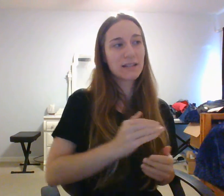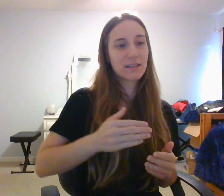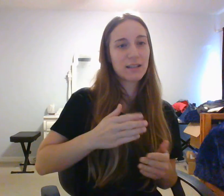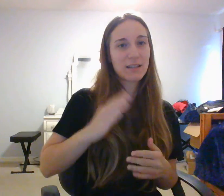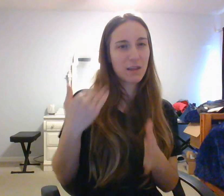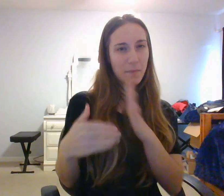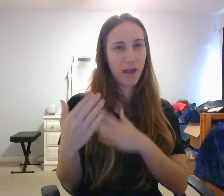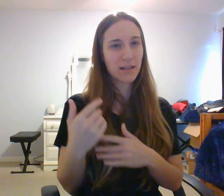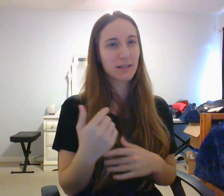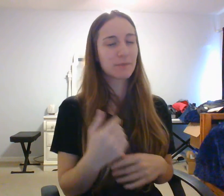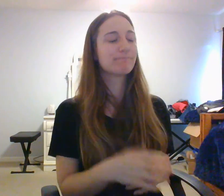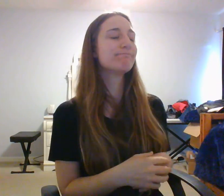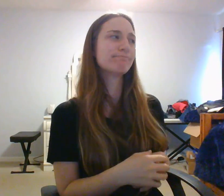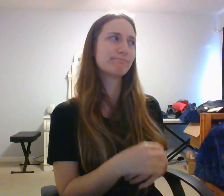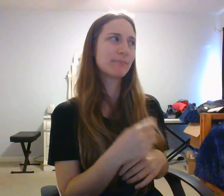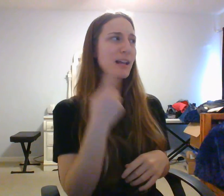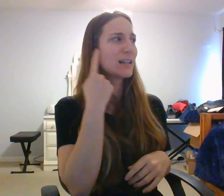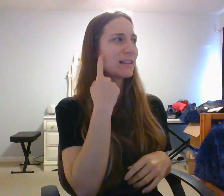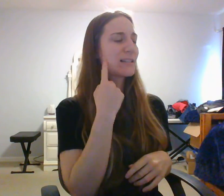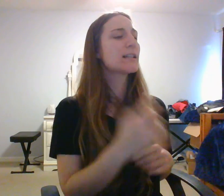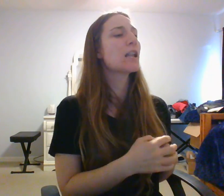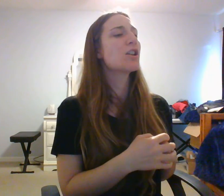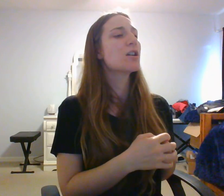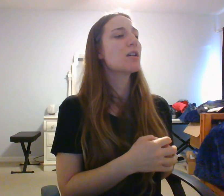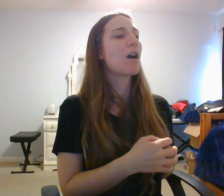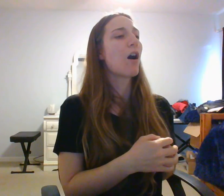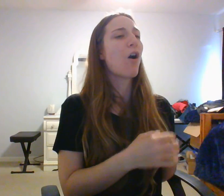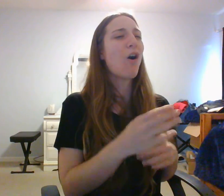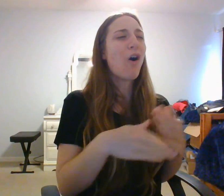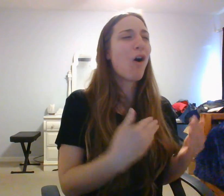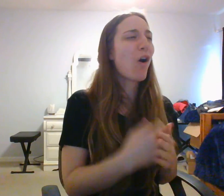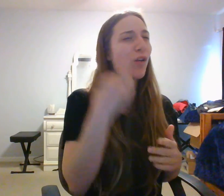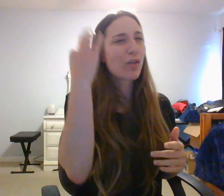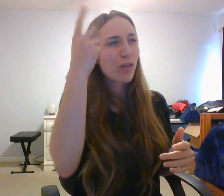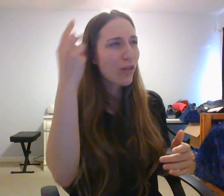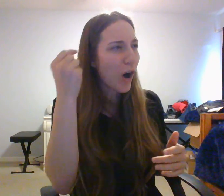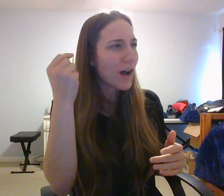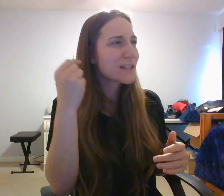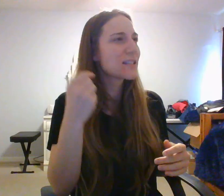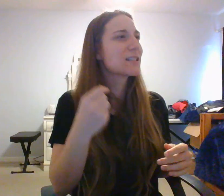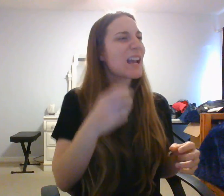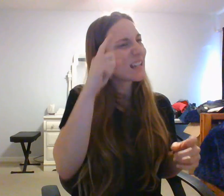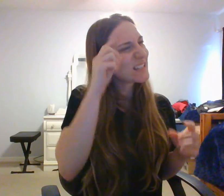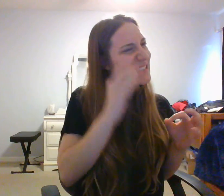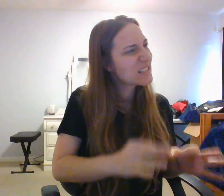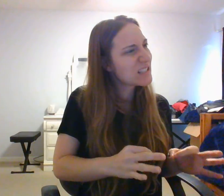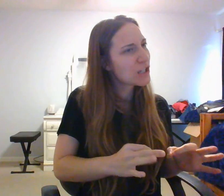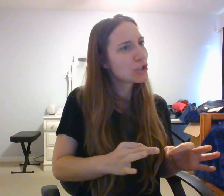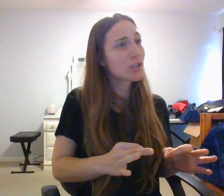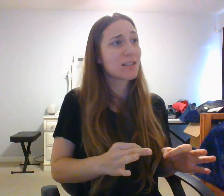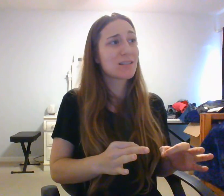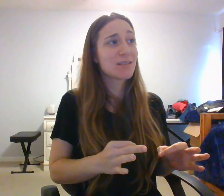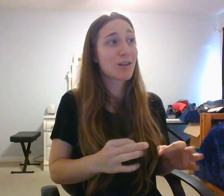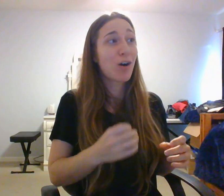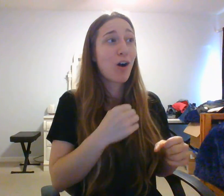period, almost all critical thought, almost all critical decisions were made by the young.